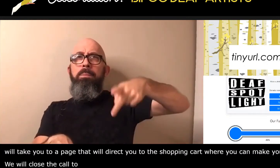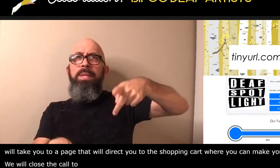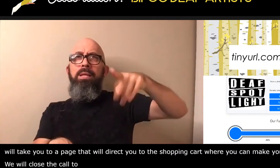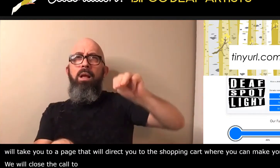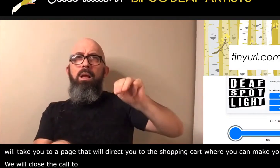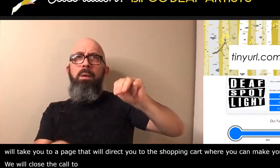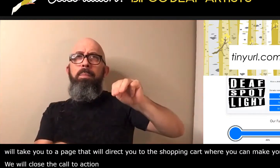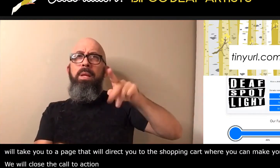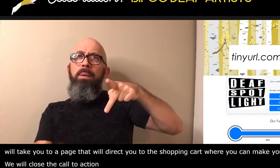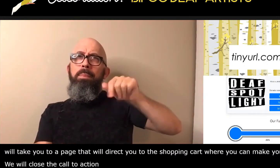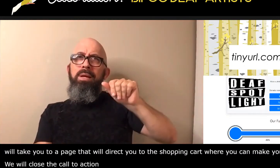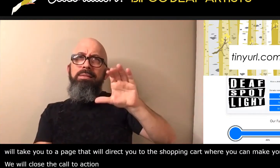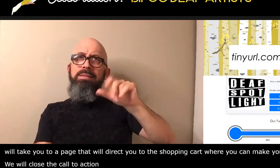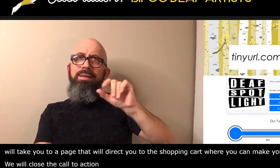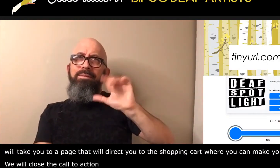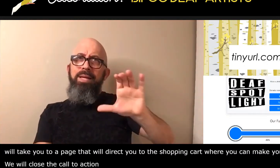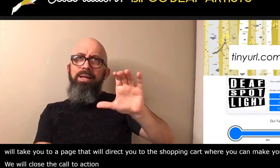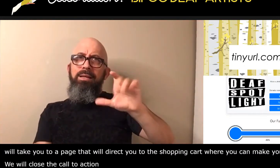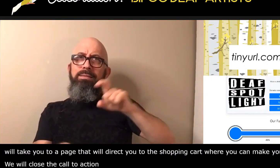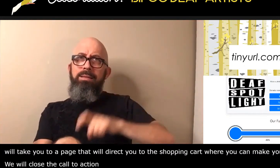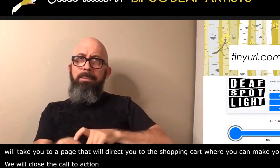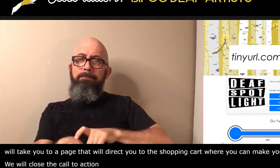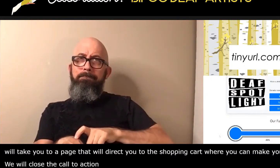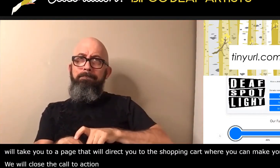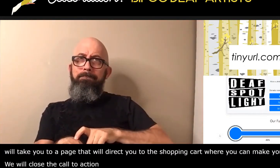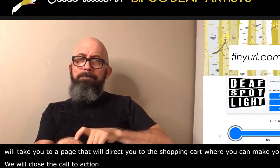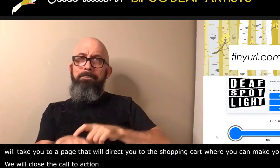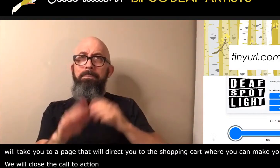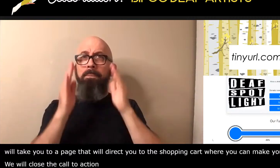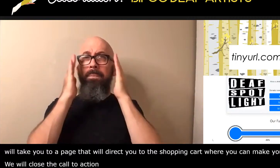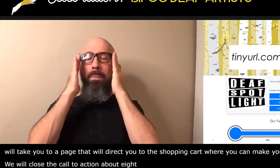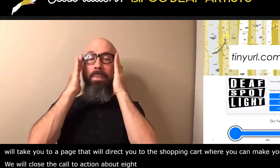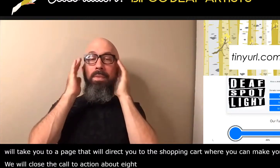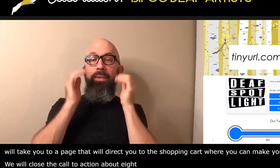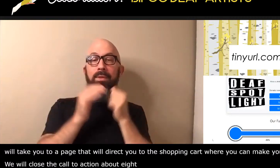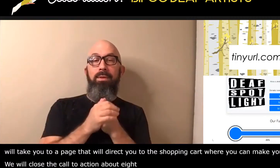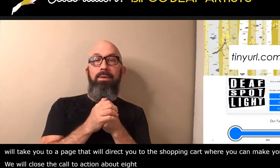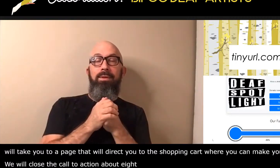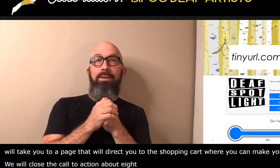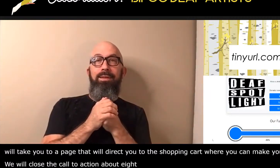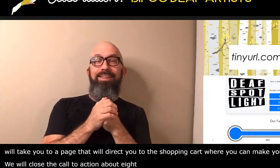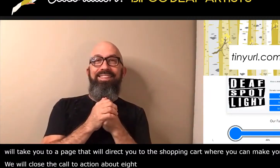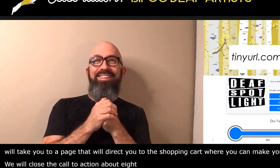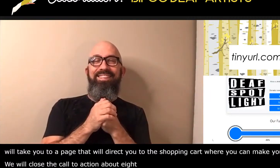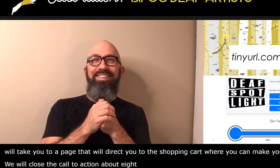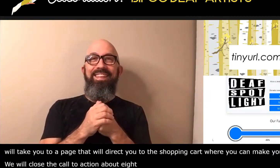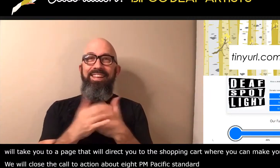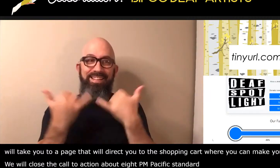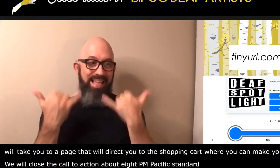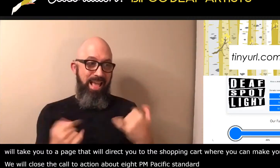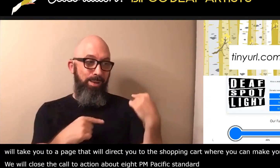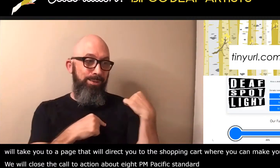about 8 p.m. Pacific Standard Time.